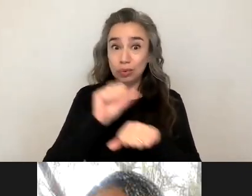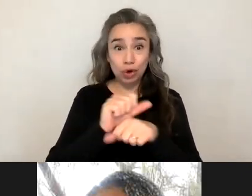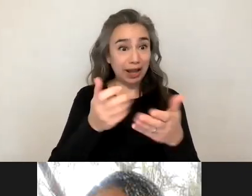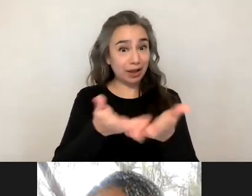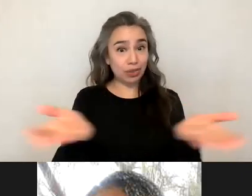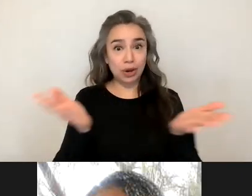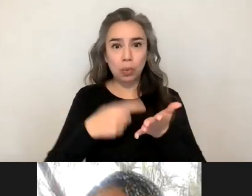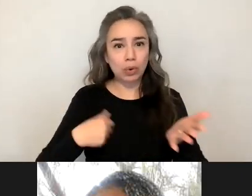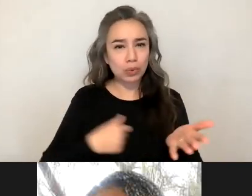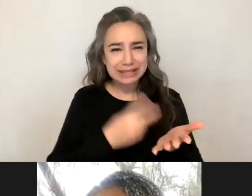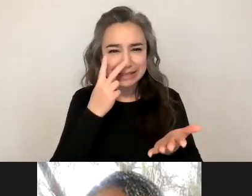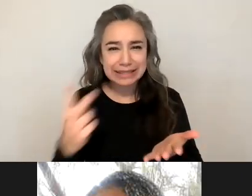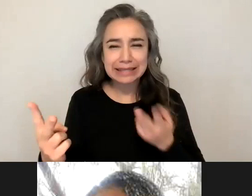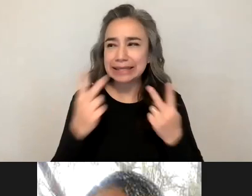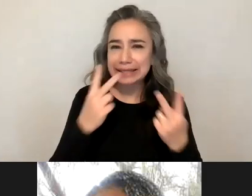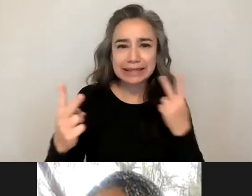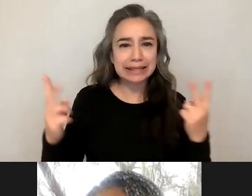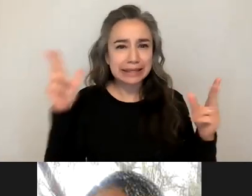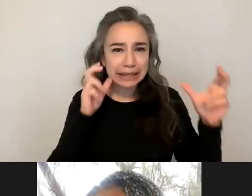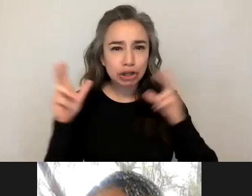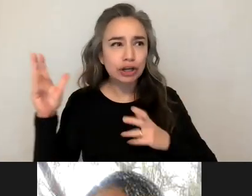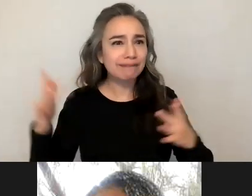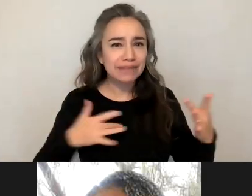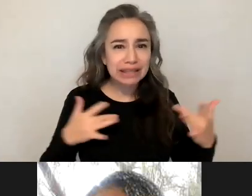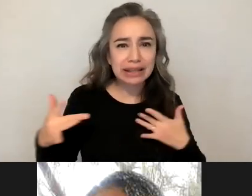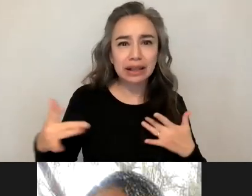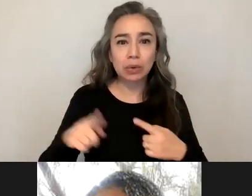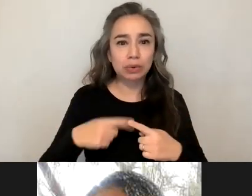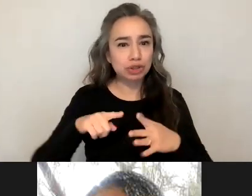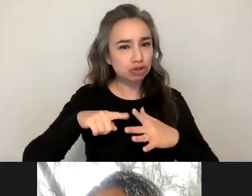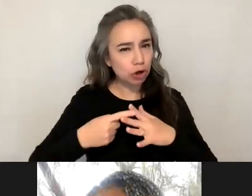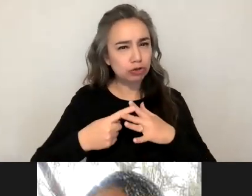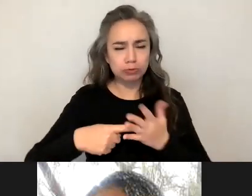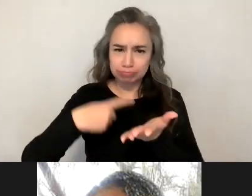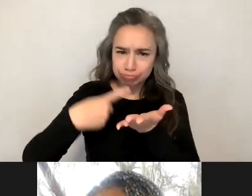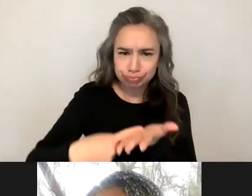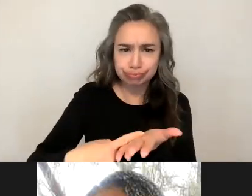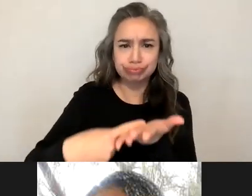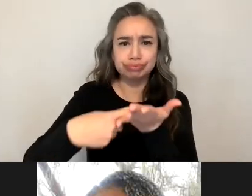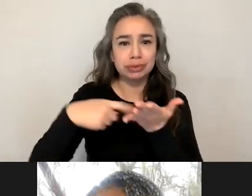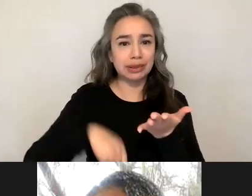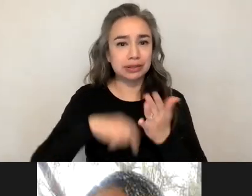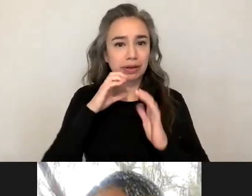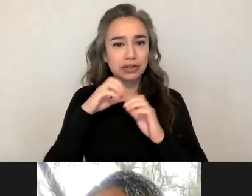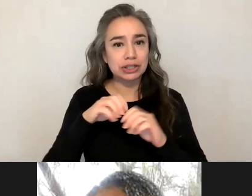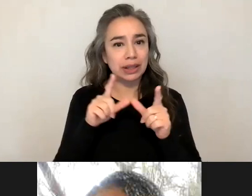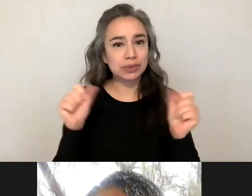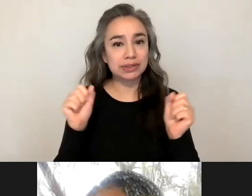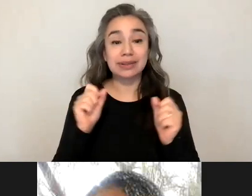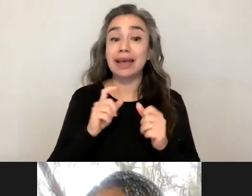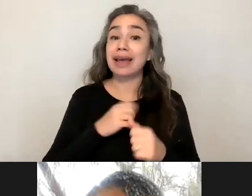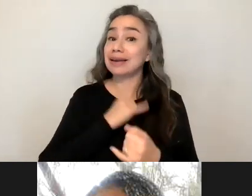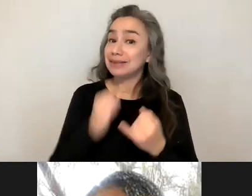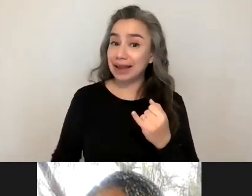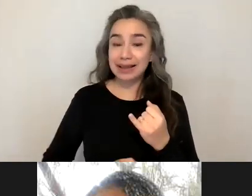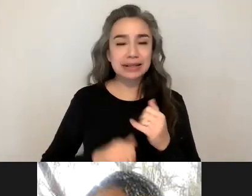hear and feel based on starting this conversation more in earnest in linguistics? And then we're going to talk about moving forward. So we're going to do this for